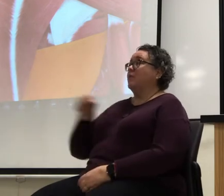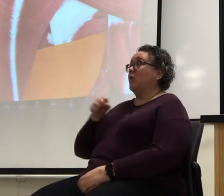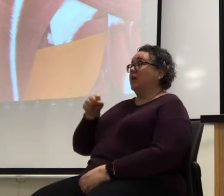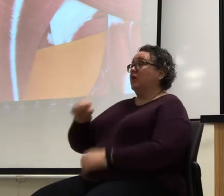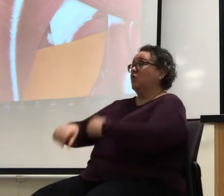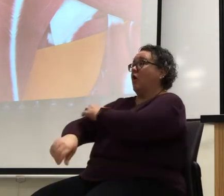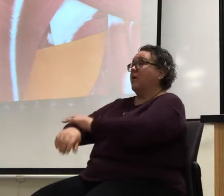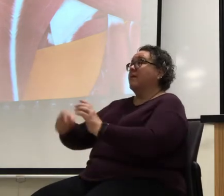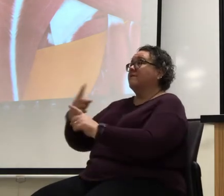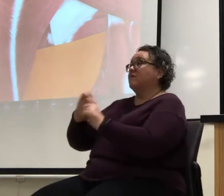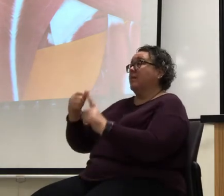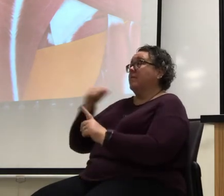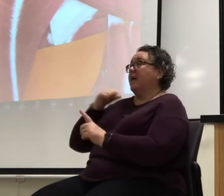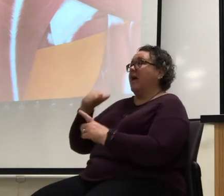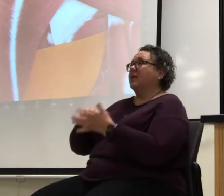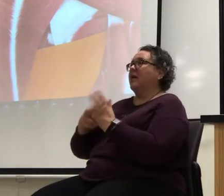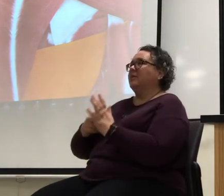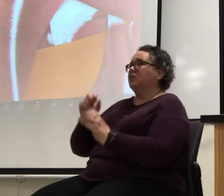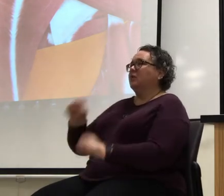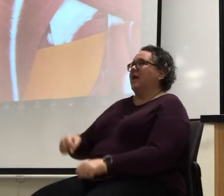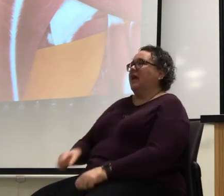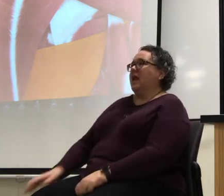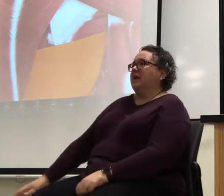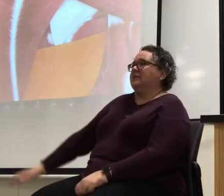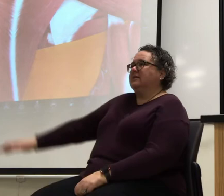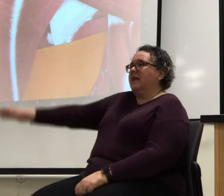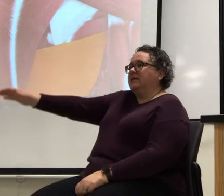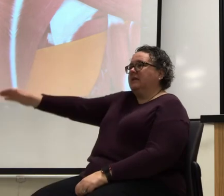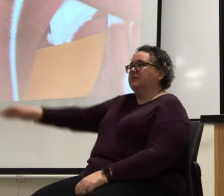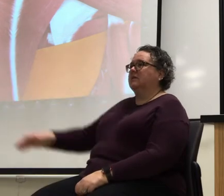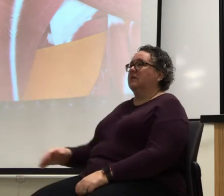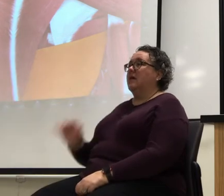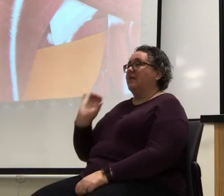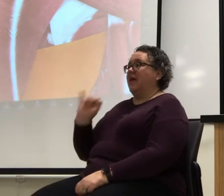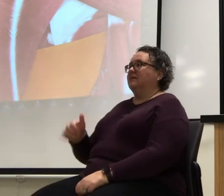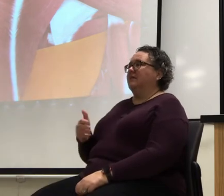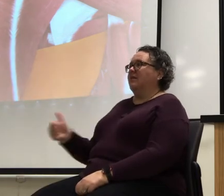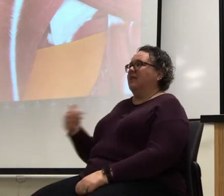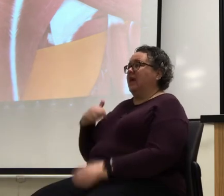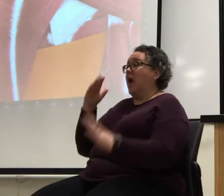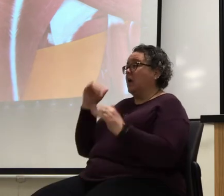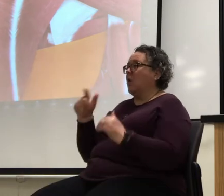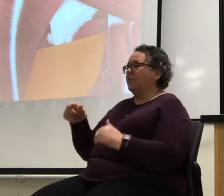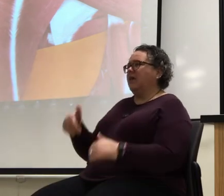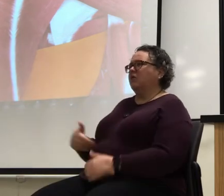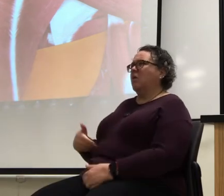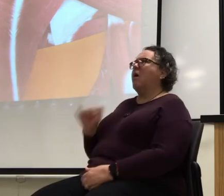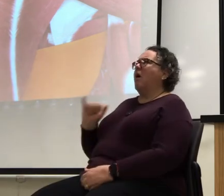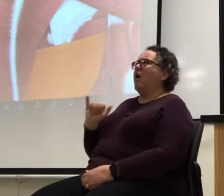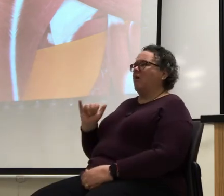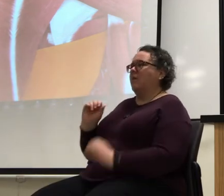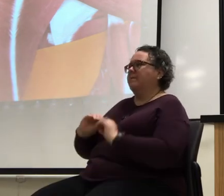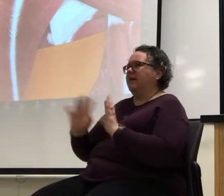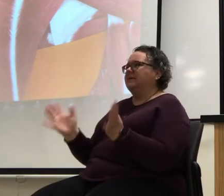the back, you can extend it. Okay, that's the thing that I hope makes intuitive sense to you.